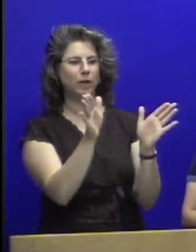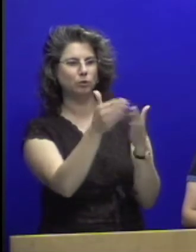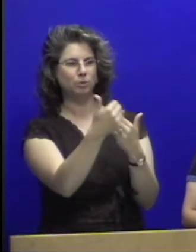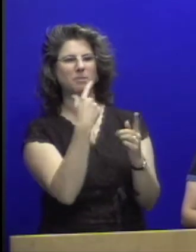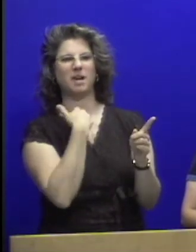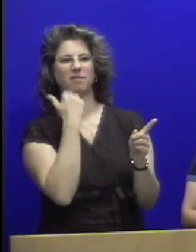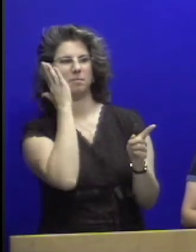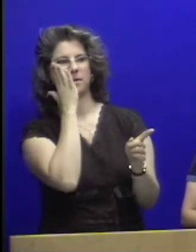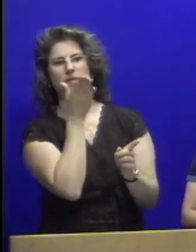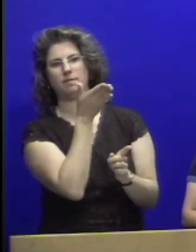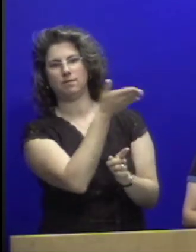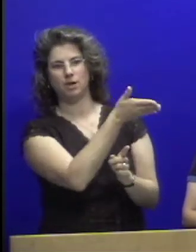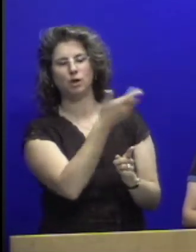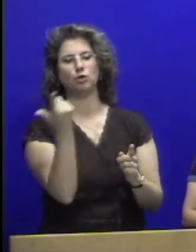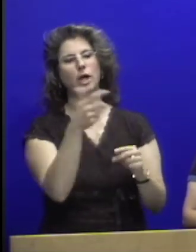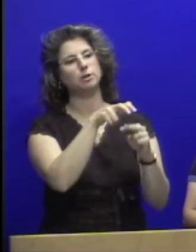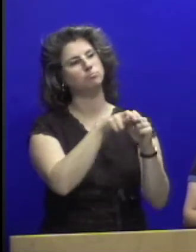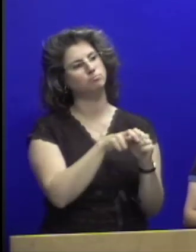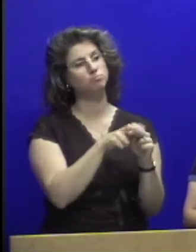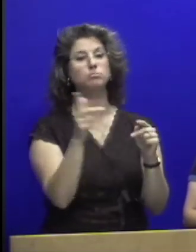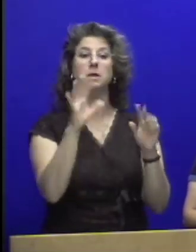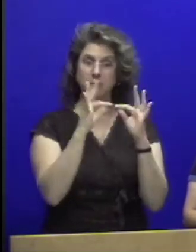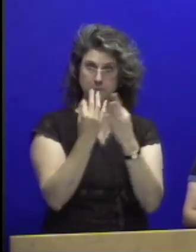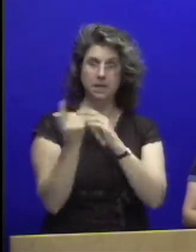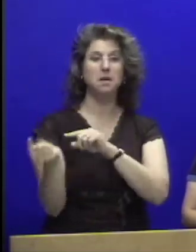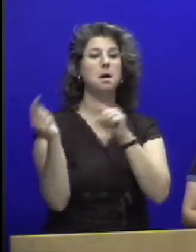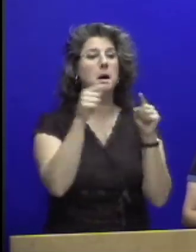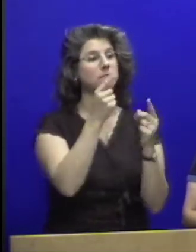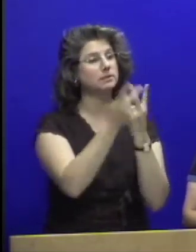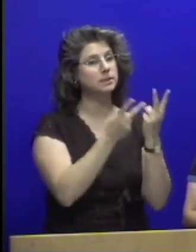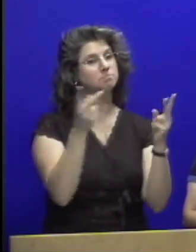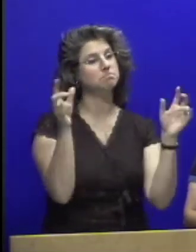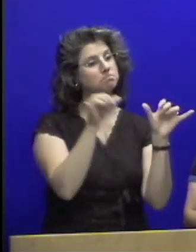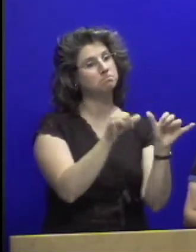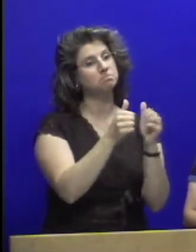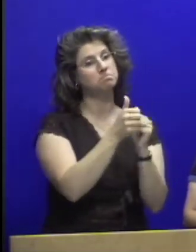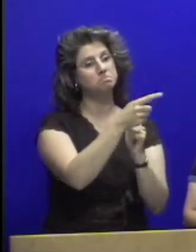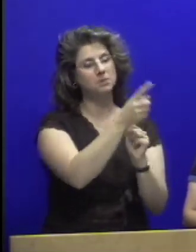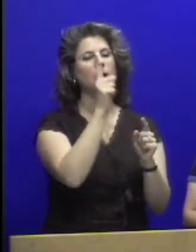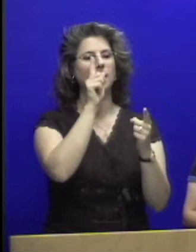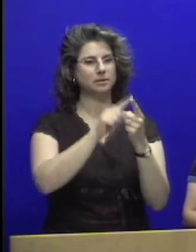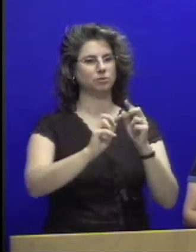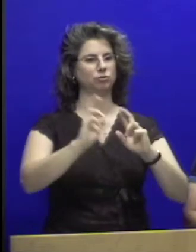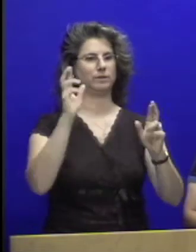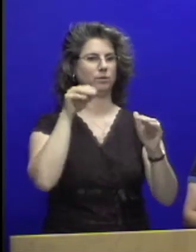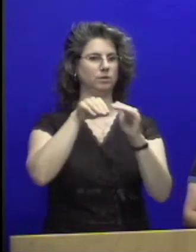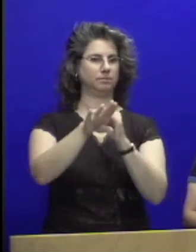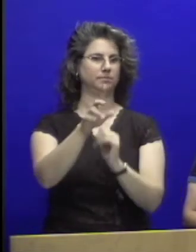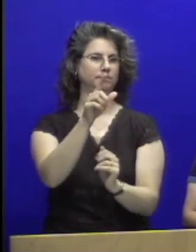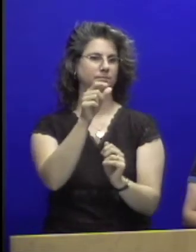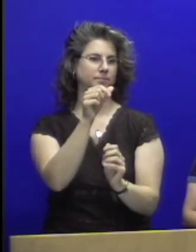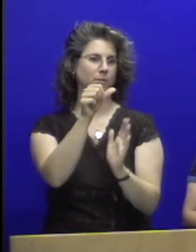bed that you can sit with your family members until you're ready for the operation.